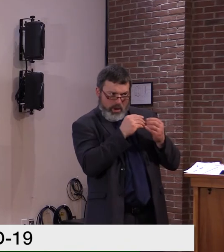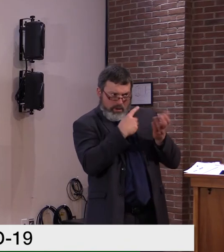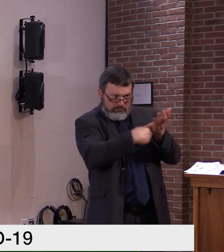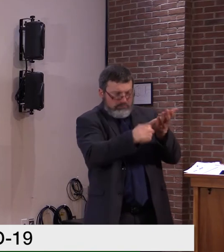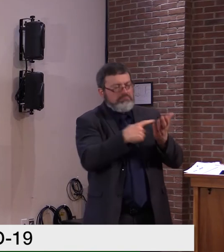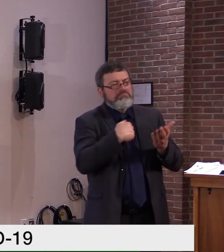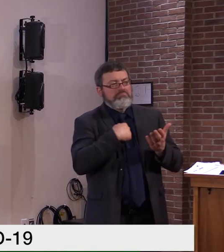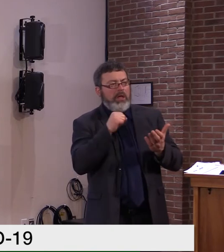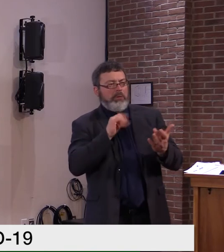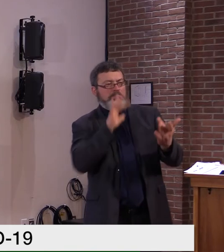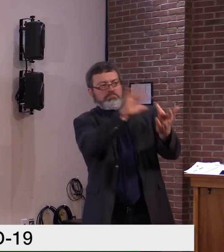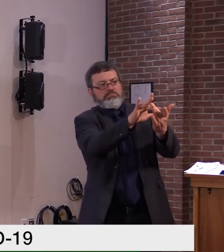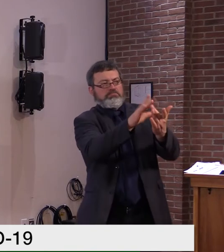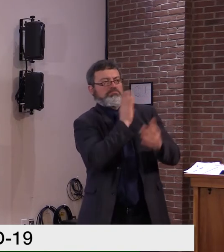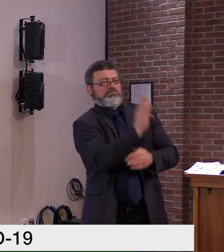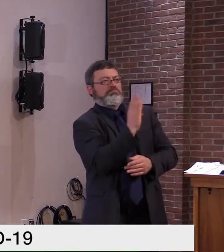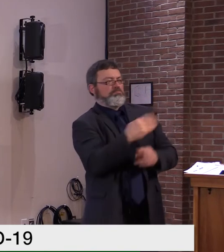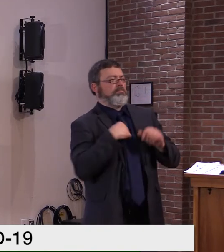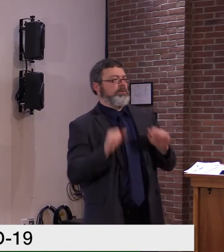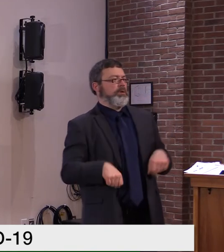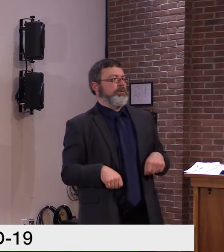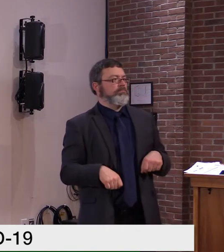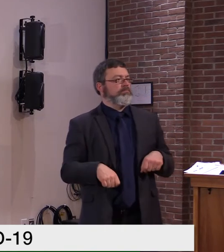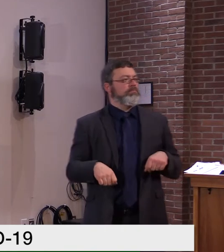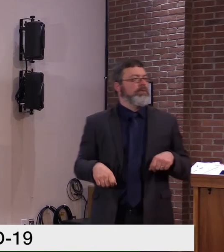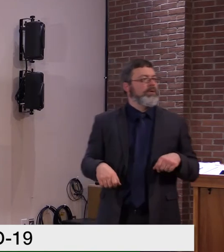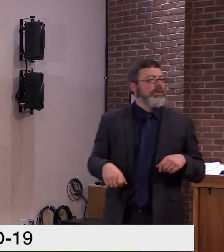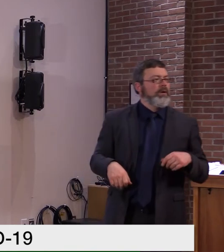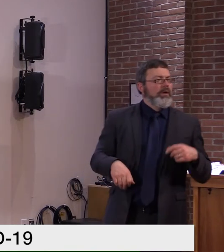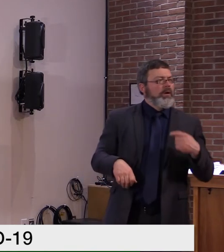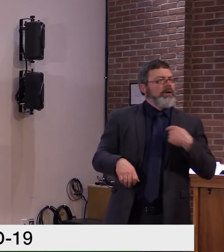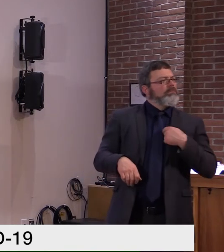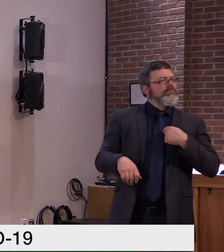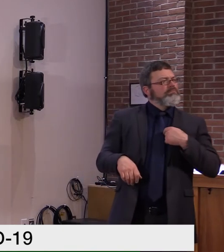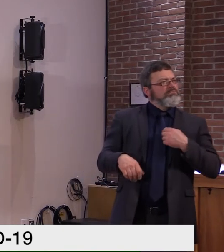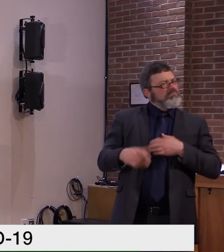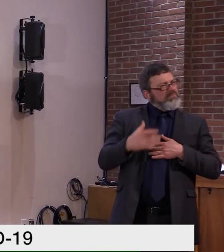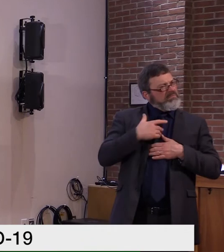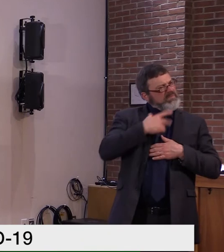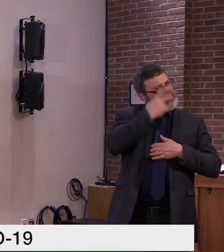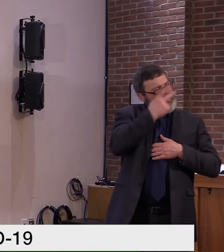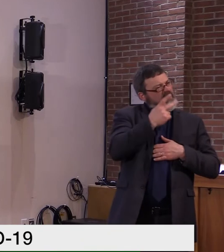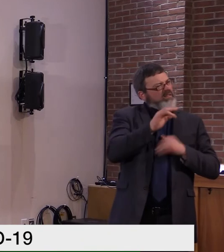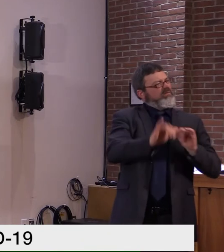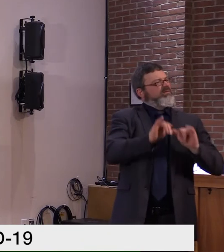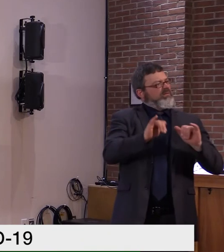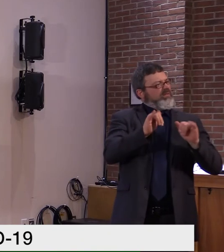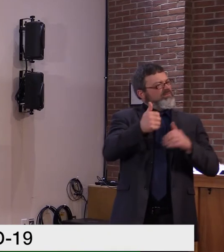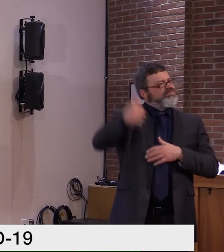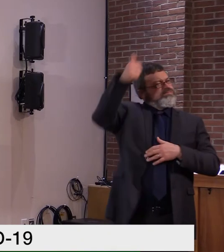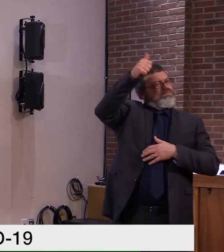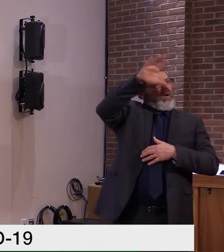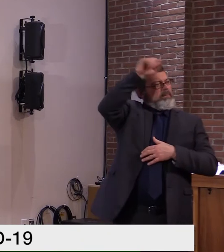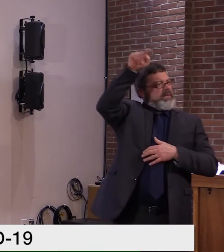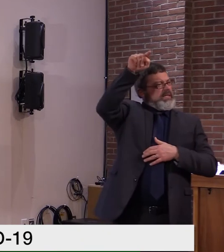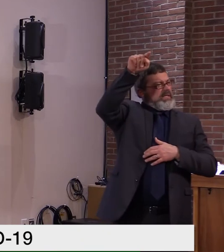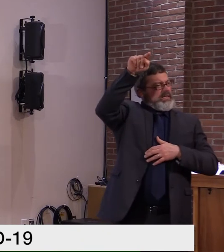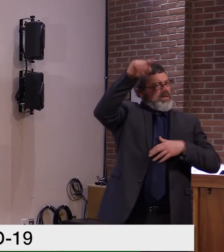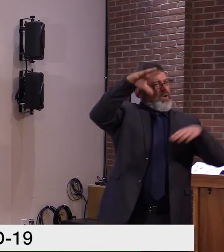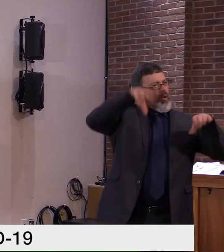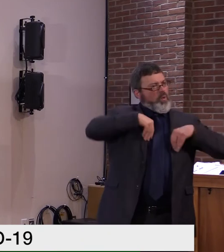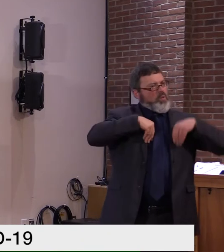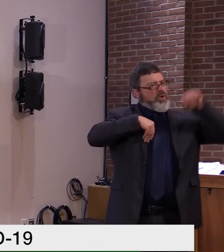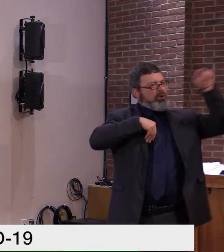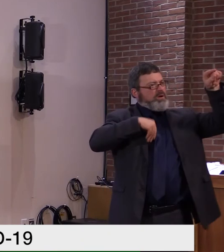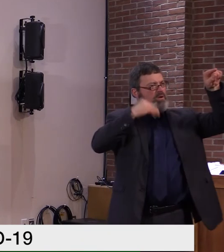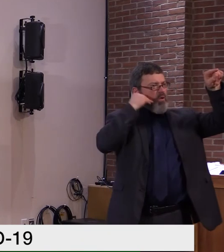Okay, well, I was just noticing that the initial outbreak in the first nursing home in Burlington, then the one in Rutland,